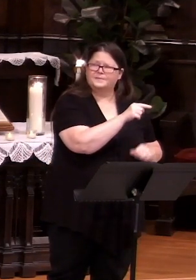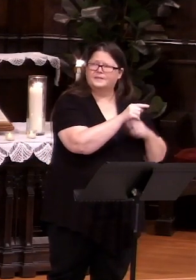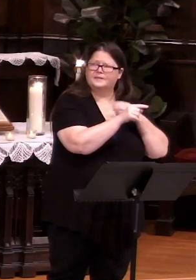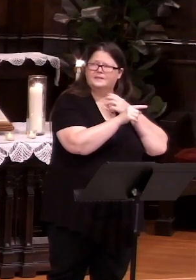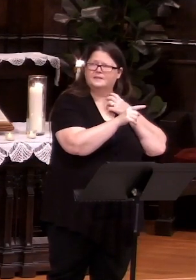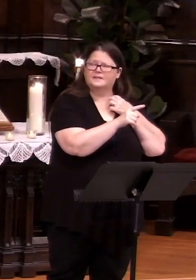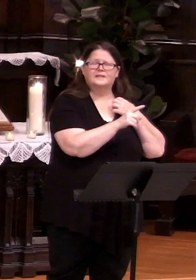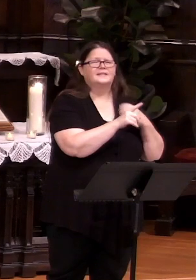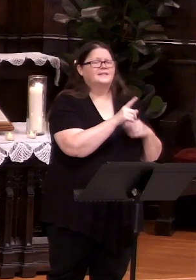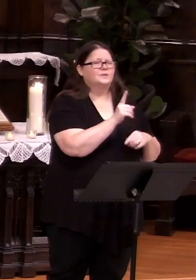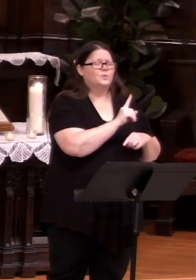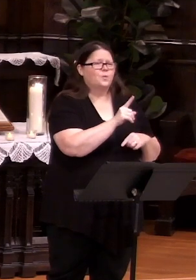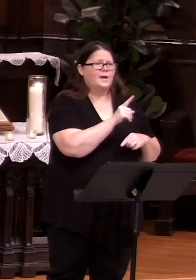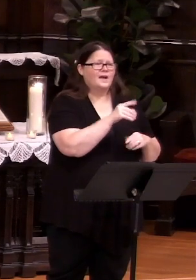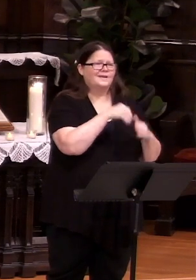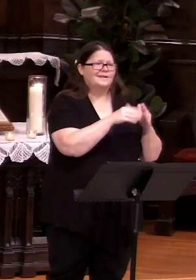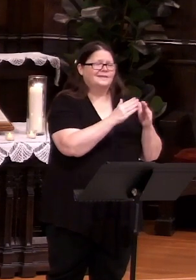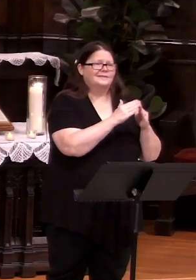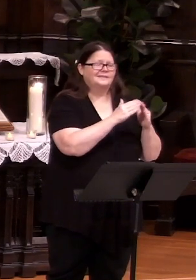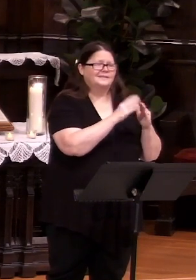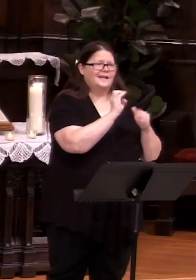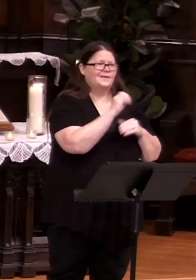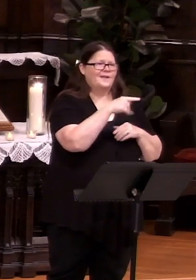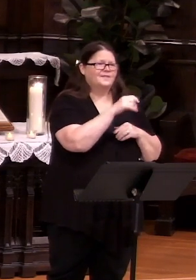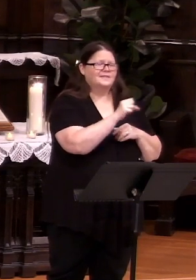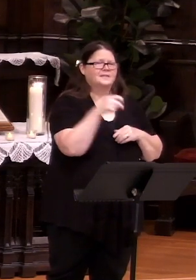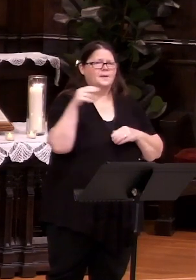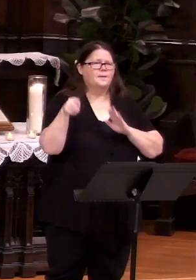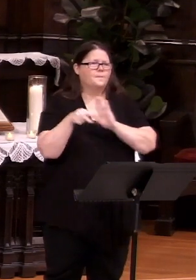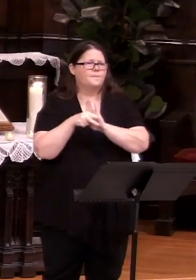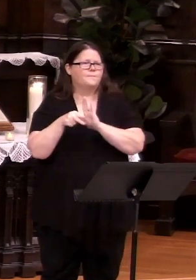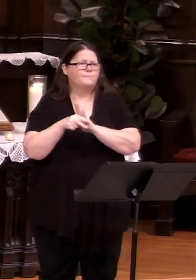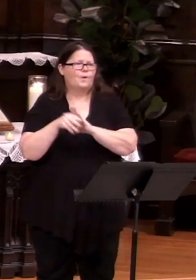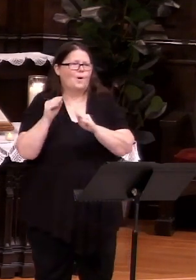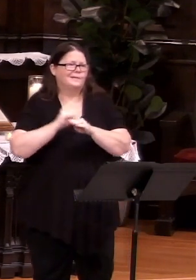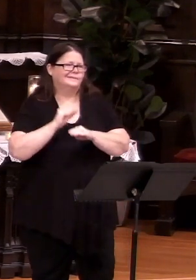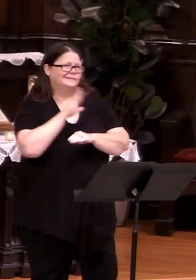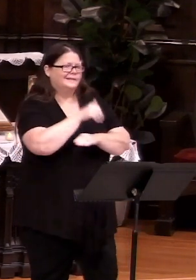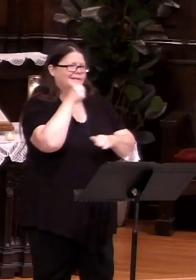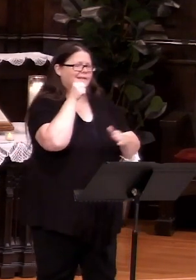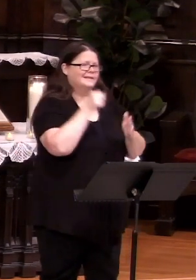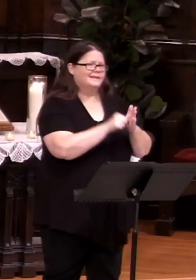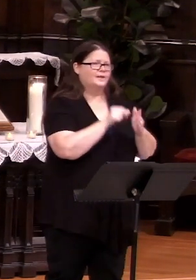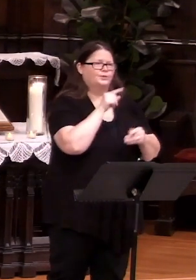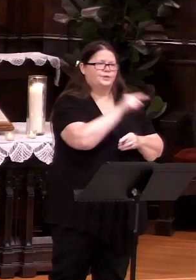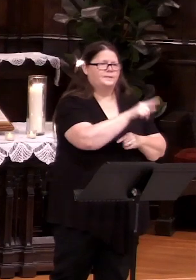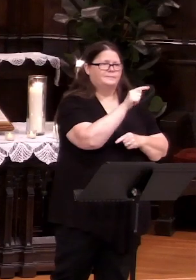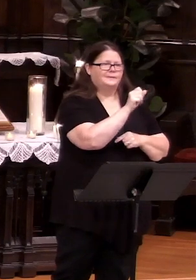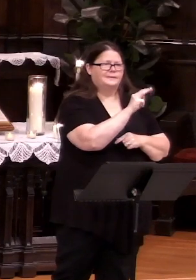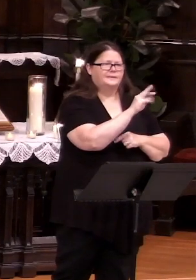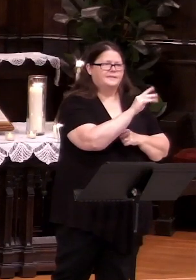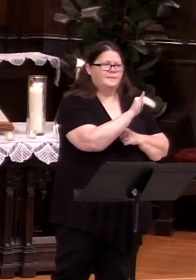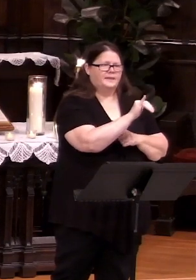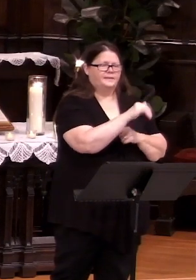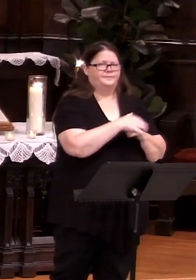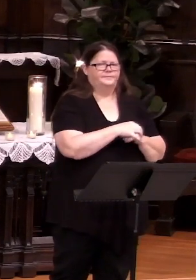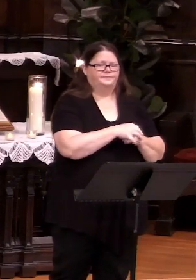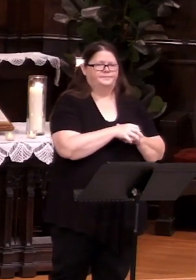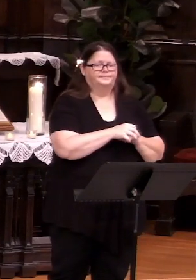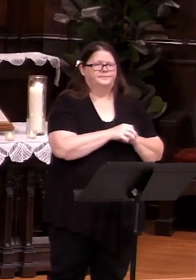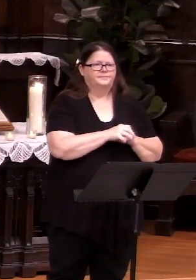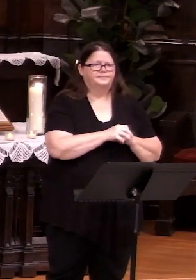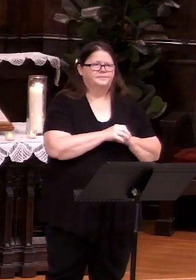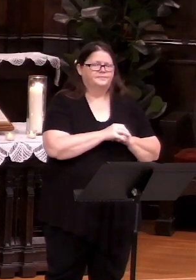that is where Paul is sending this letter to, is to Timothy in